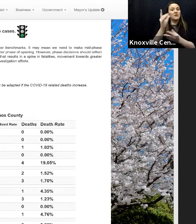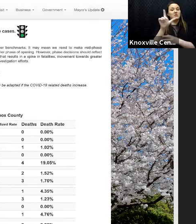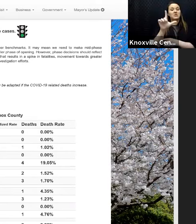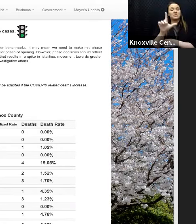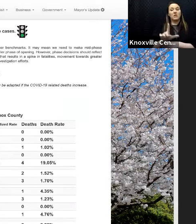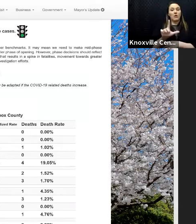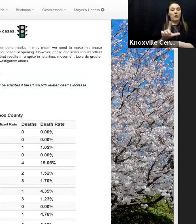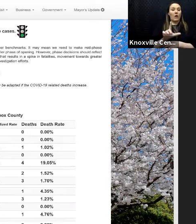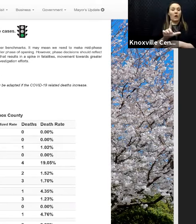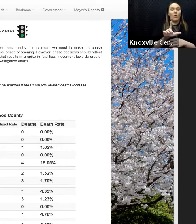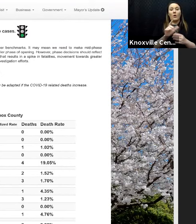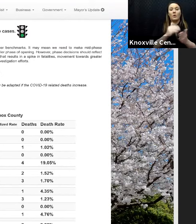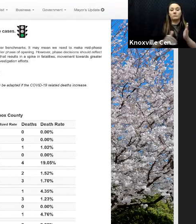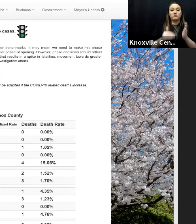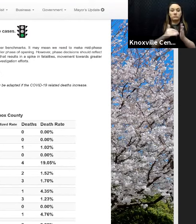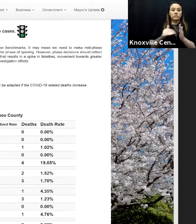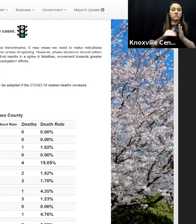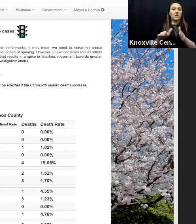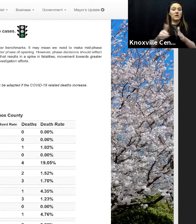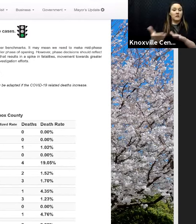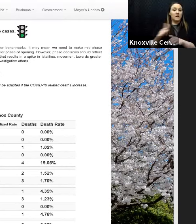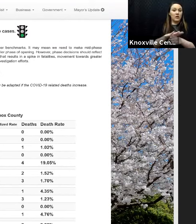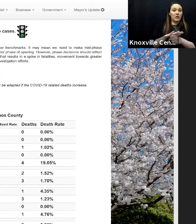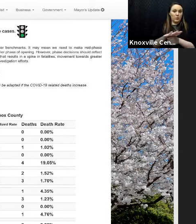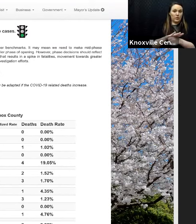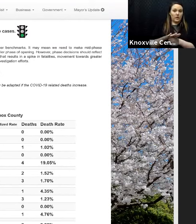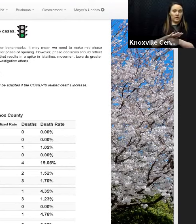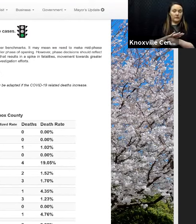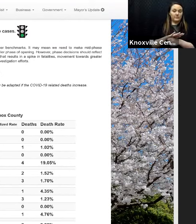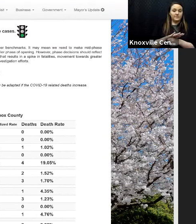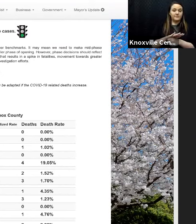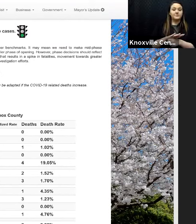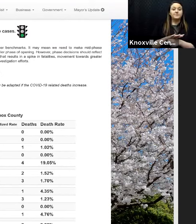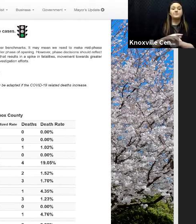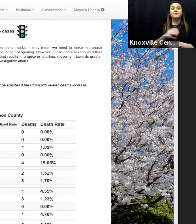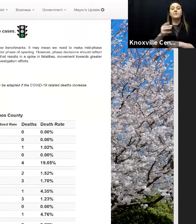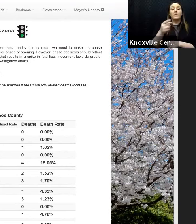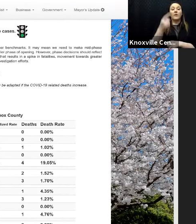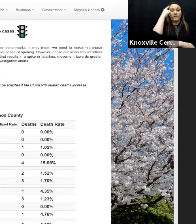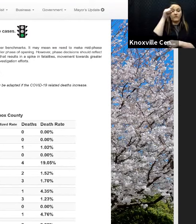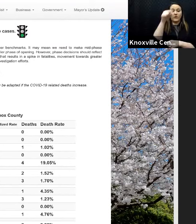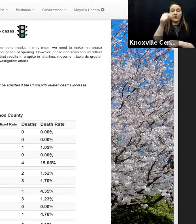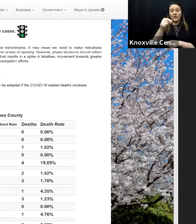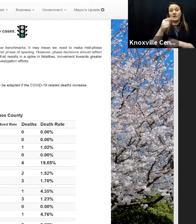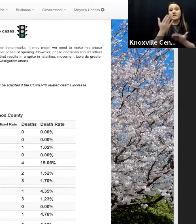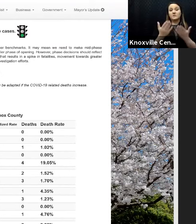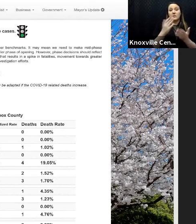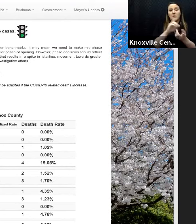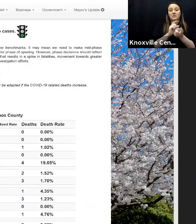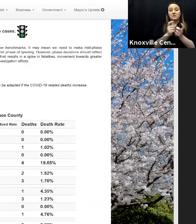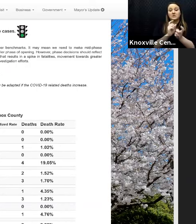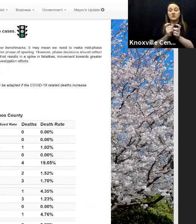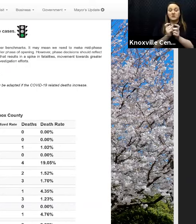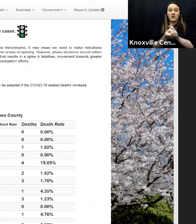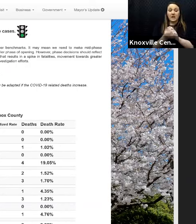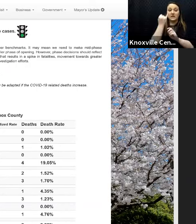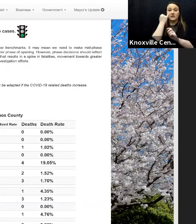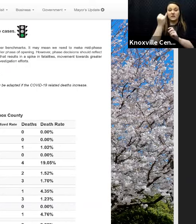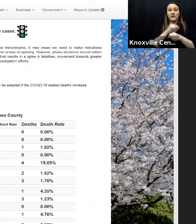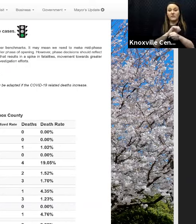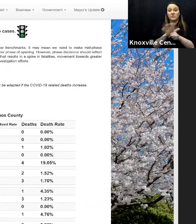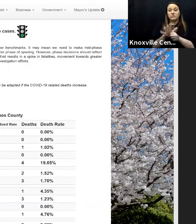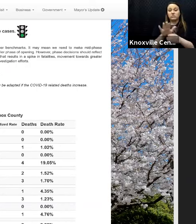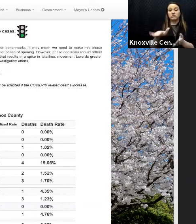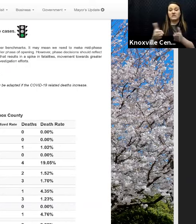of COVID-related mortality locally. The metrics for this benchmark may be adapted if COVID-19 related deaths